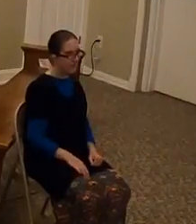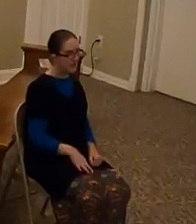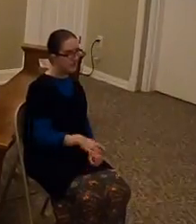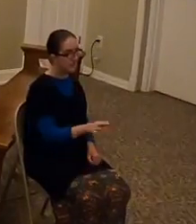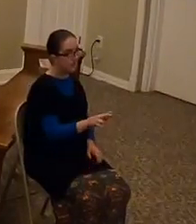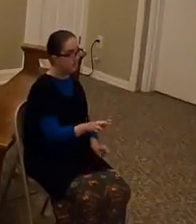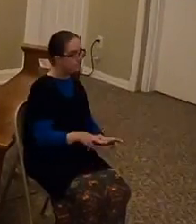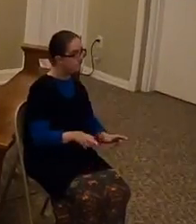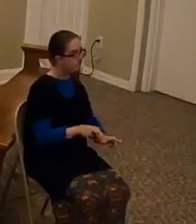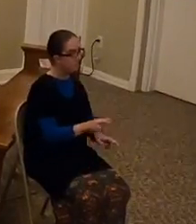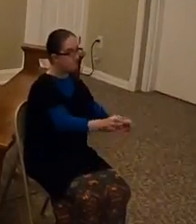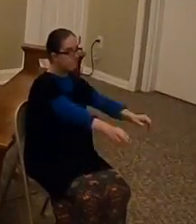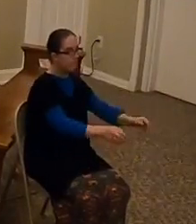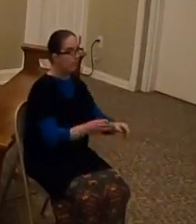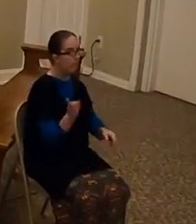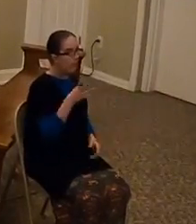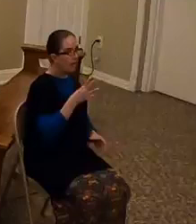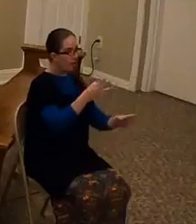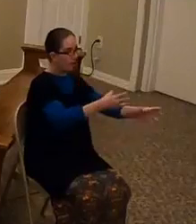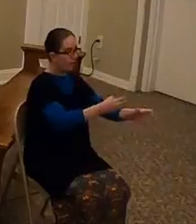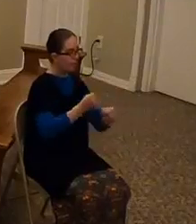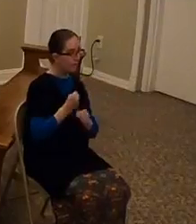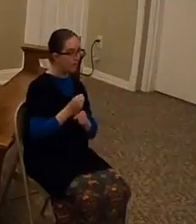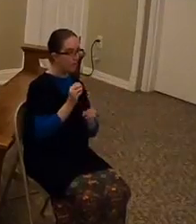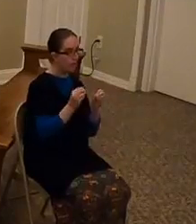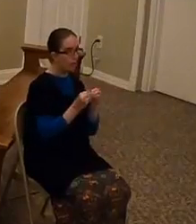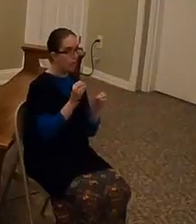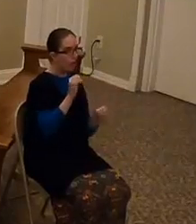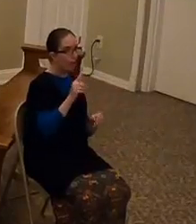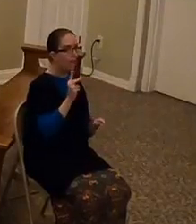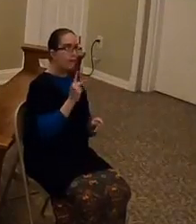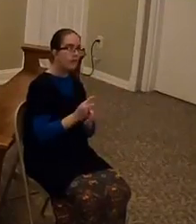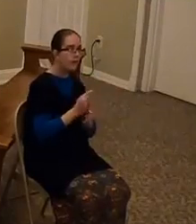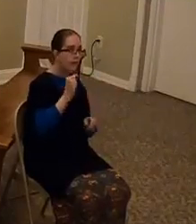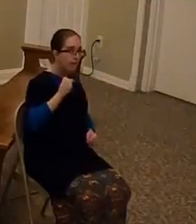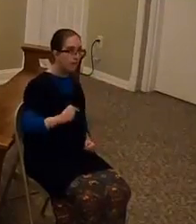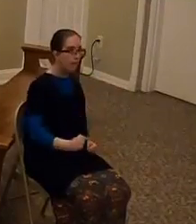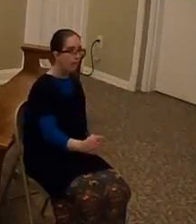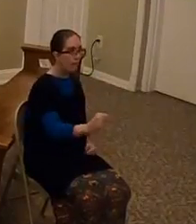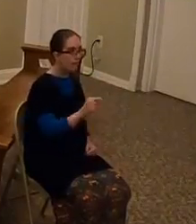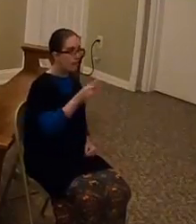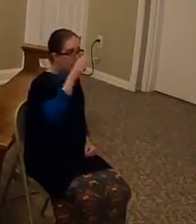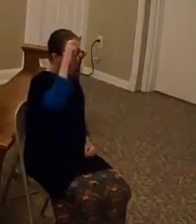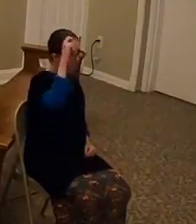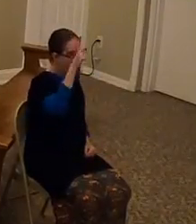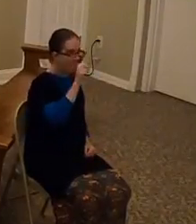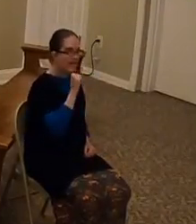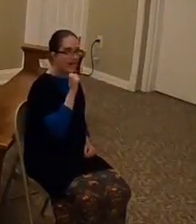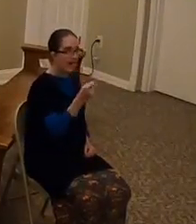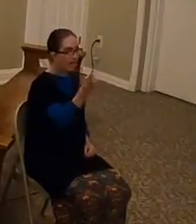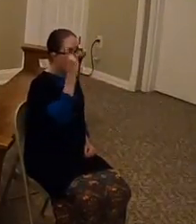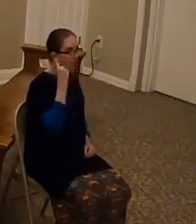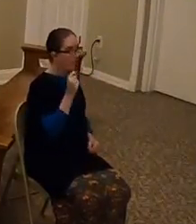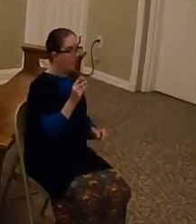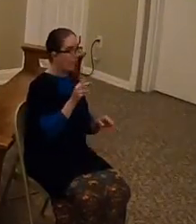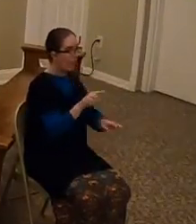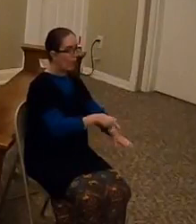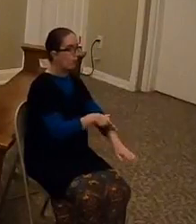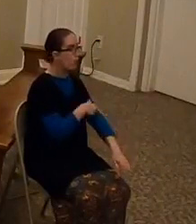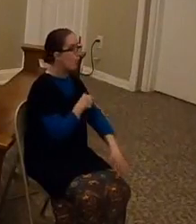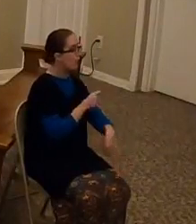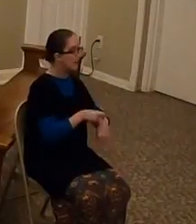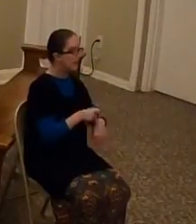And then, you know what, we'll go grab some more oil and then we'll keep going. Amen. He's not going to come for a while.